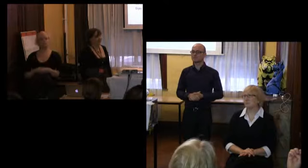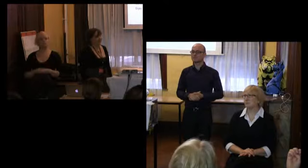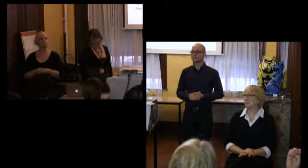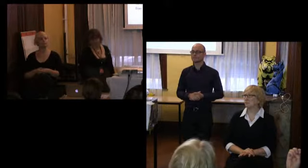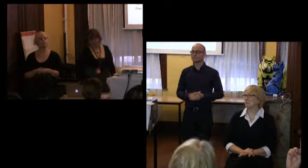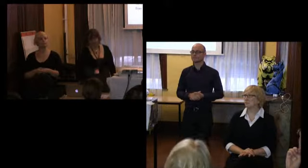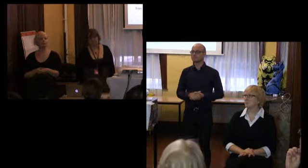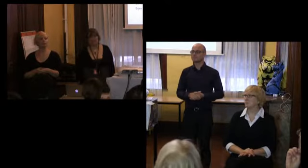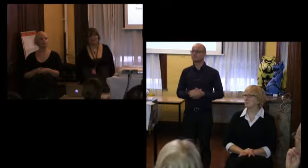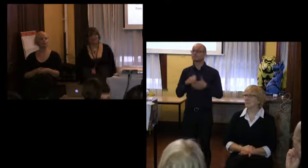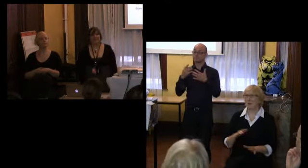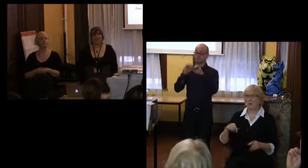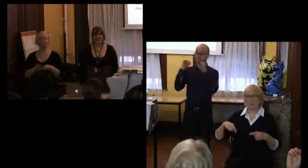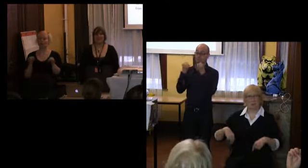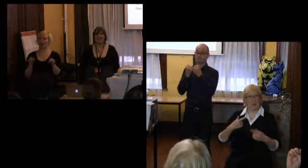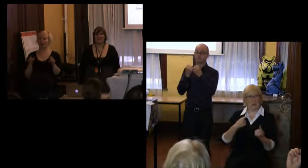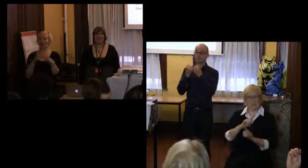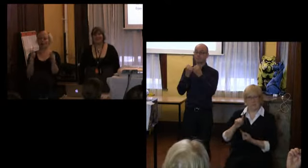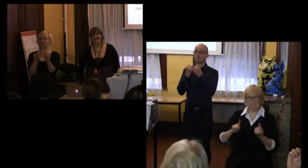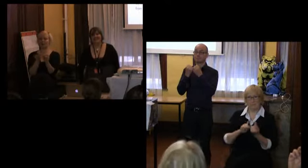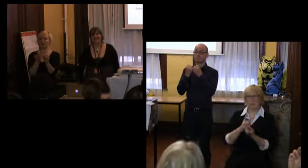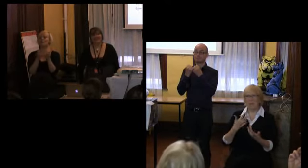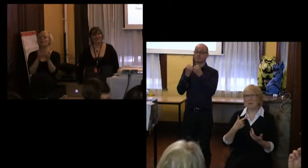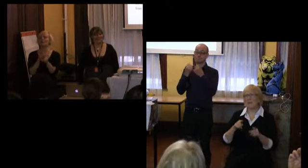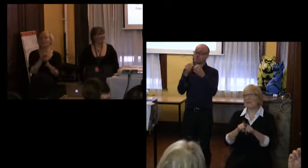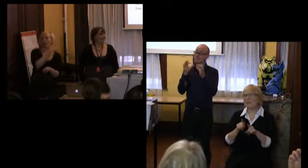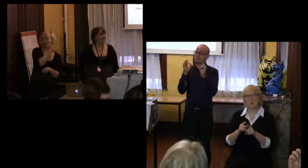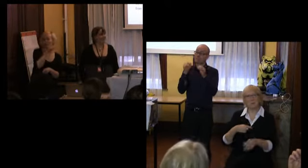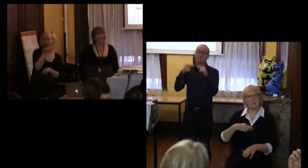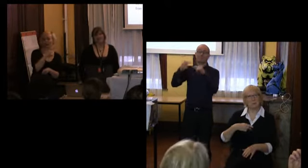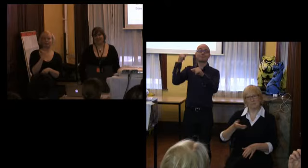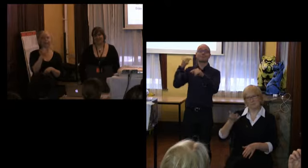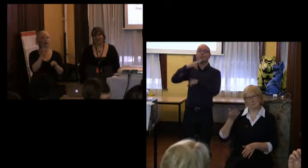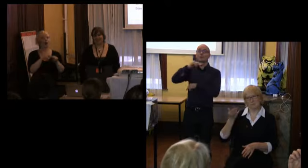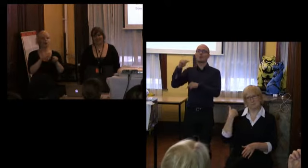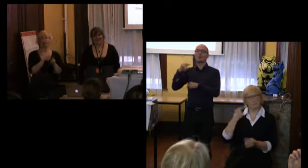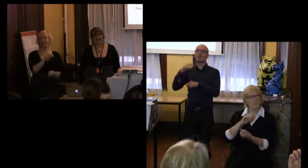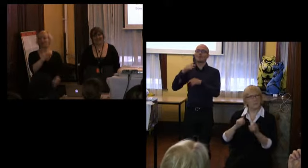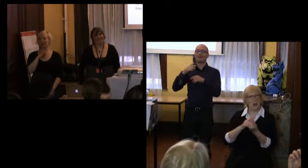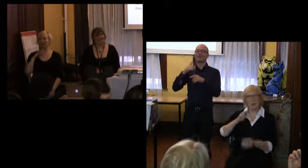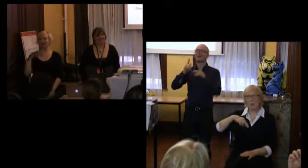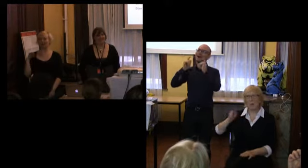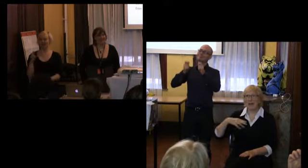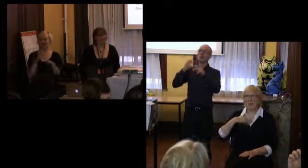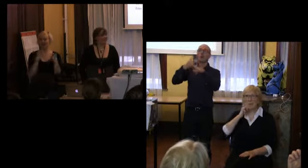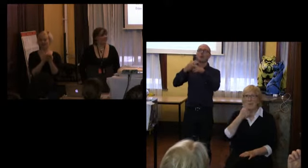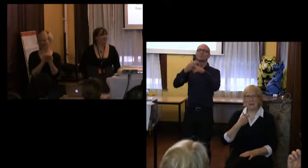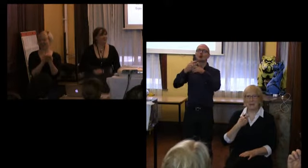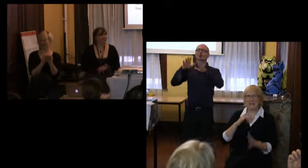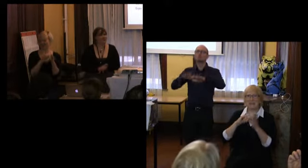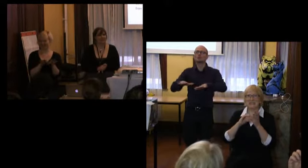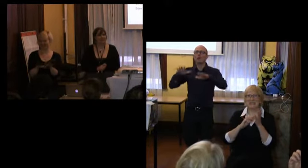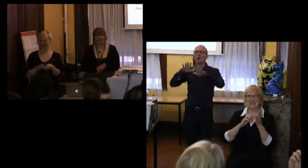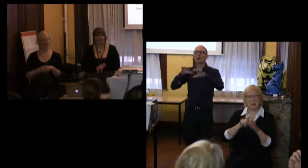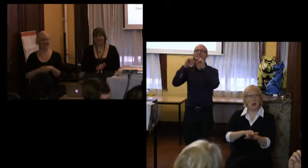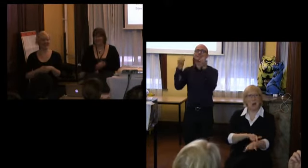And about the seminar, it's going to be like in Norway. We called it a slow seminar. So, because we